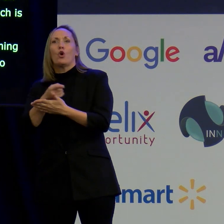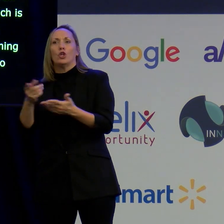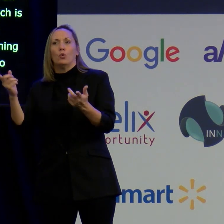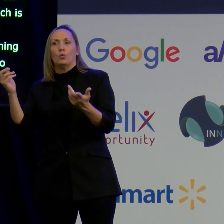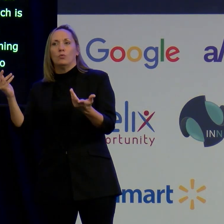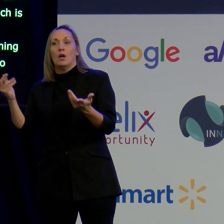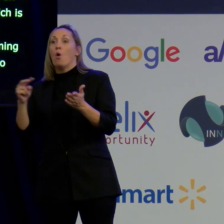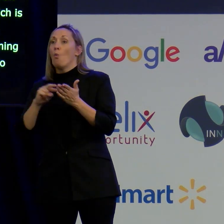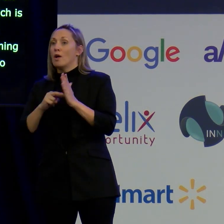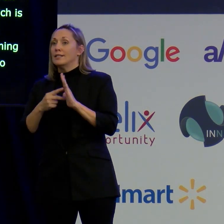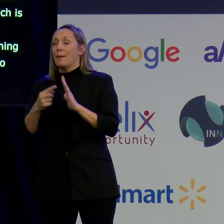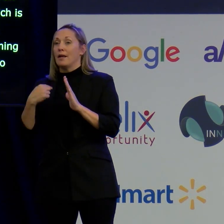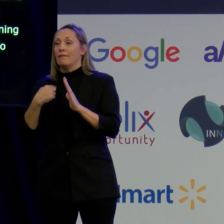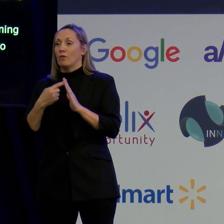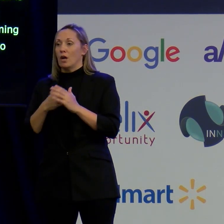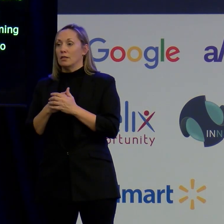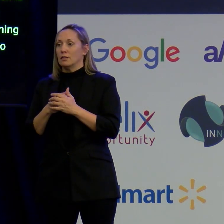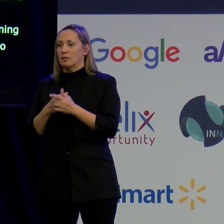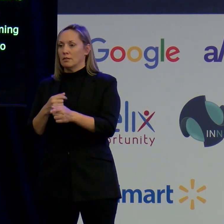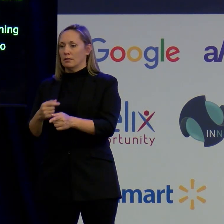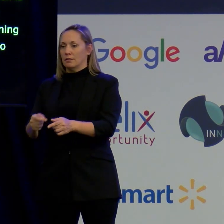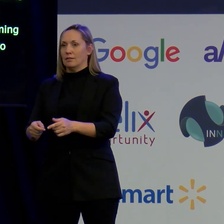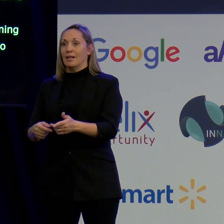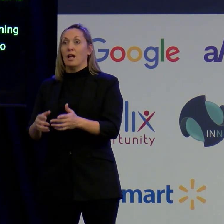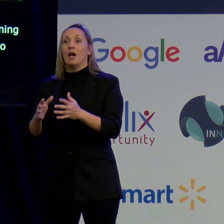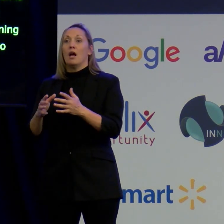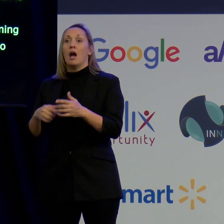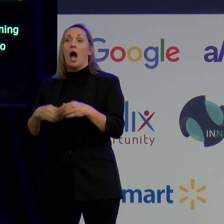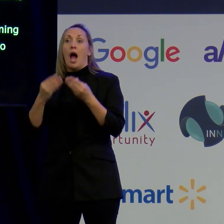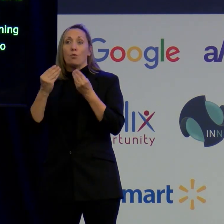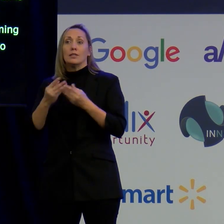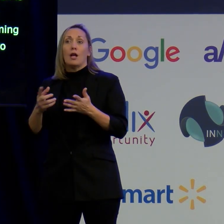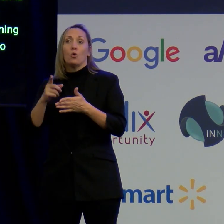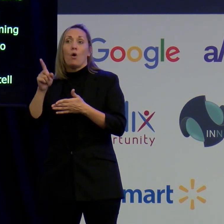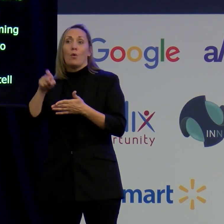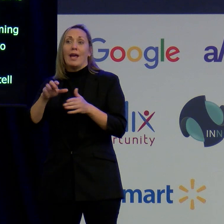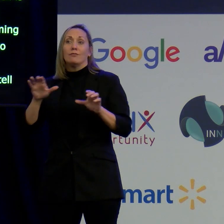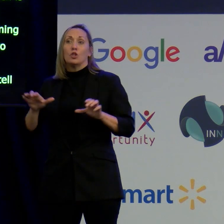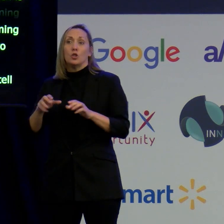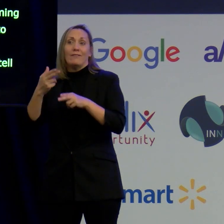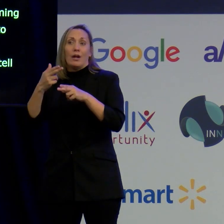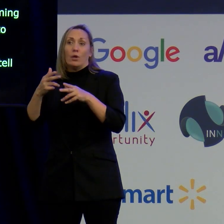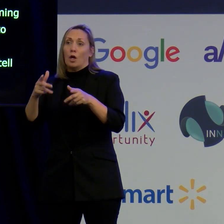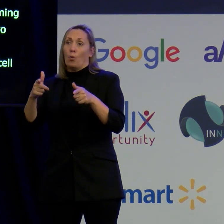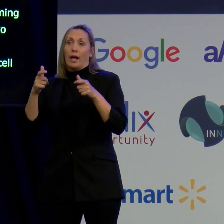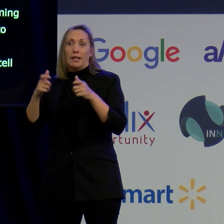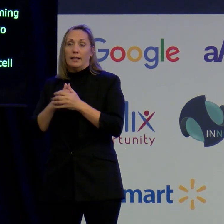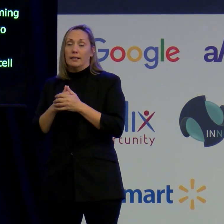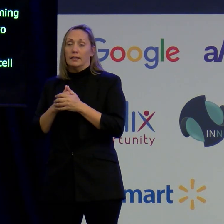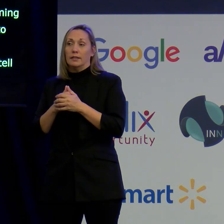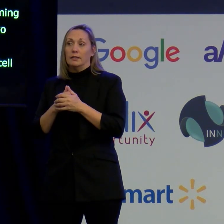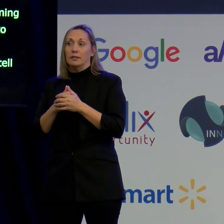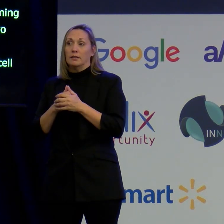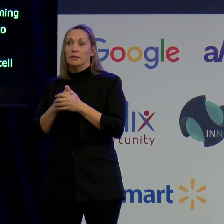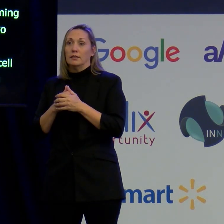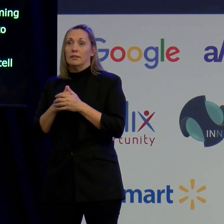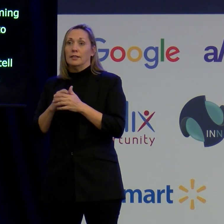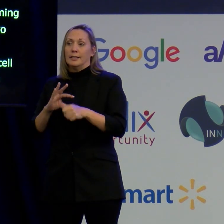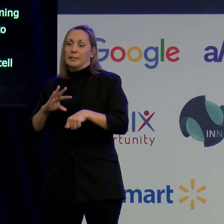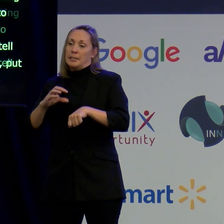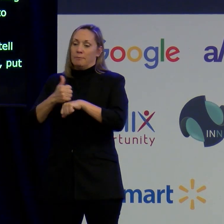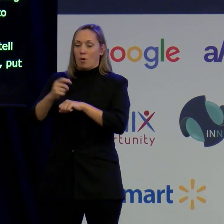Now, what does this mean for us? Well, I tell you that what we had to do very quickly is put out our principles